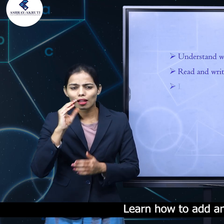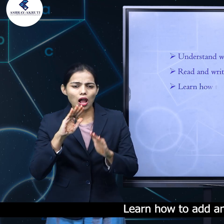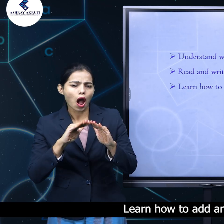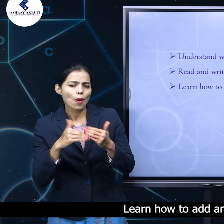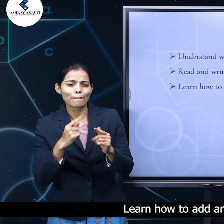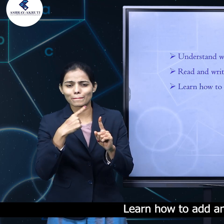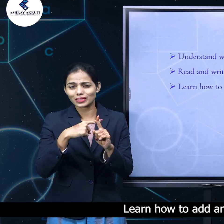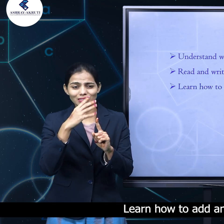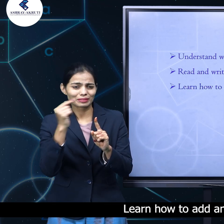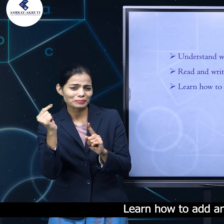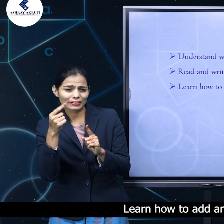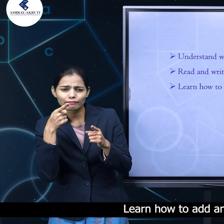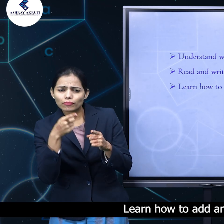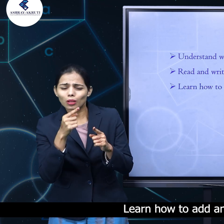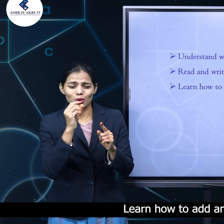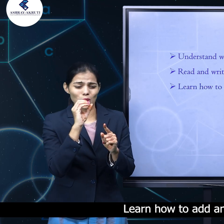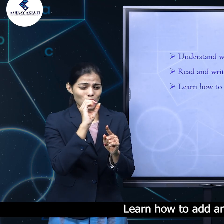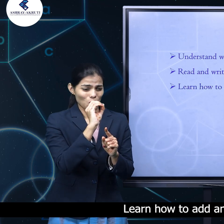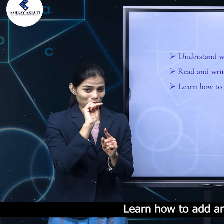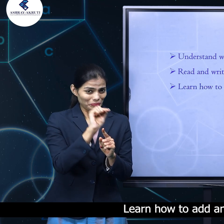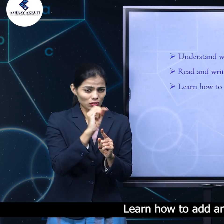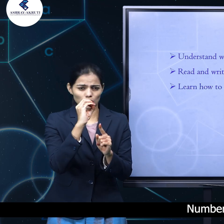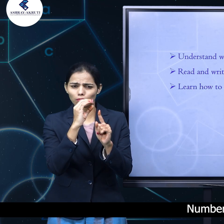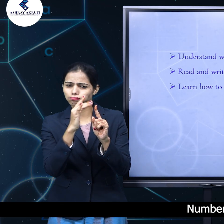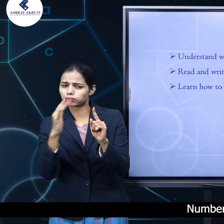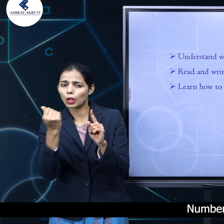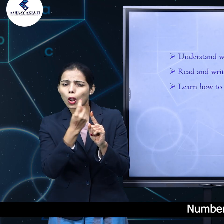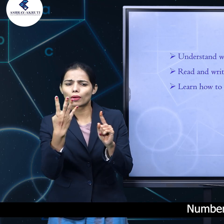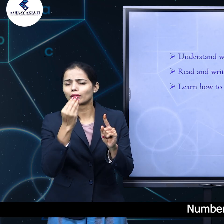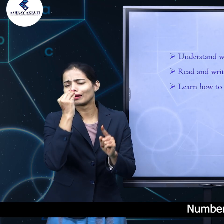Learn how to add and subtract decimals numbers easily.